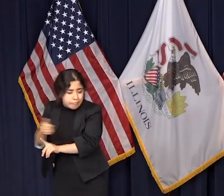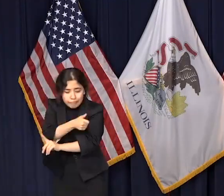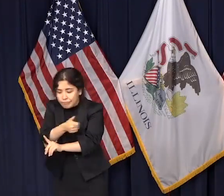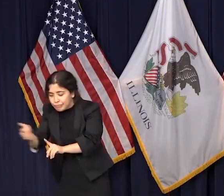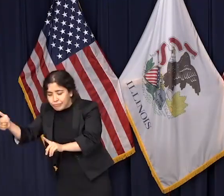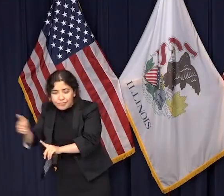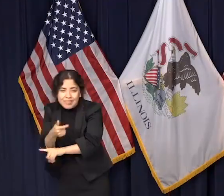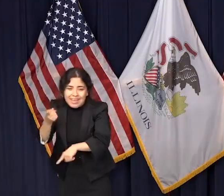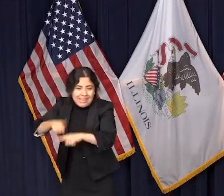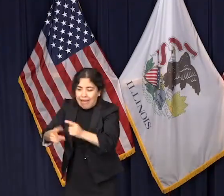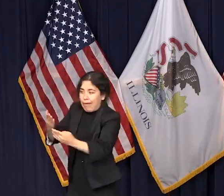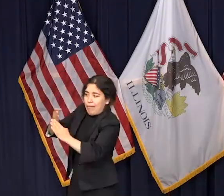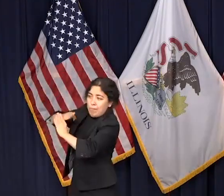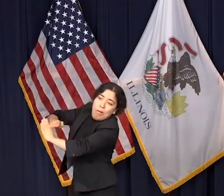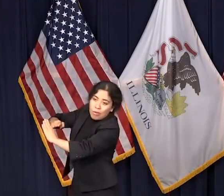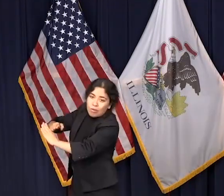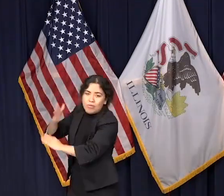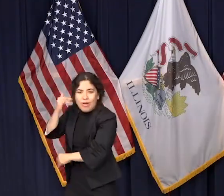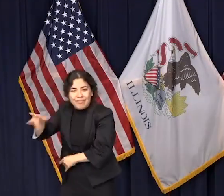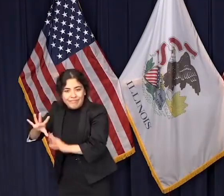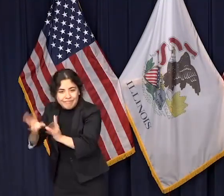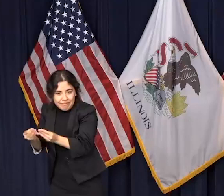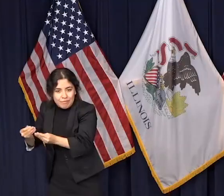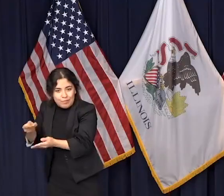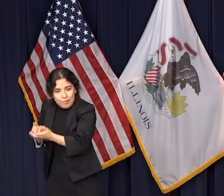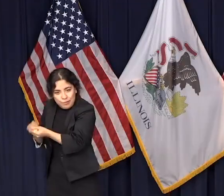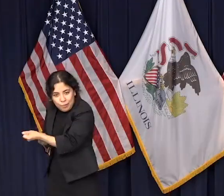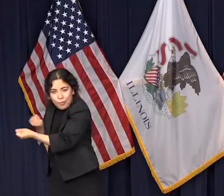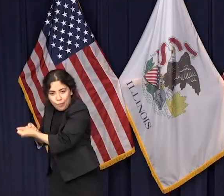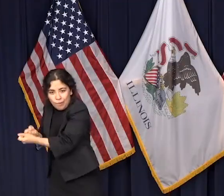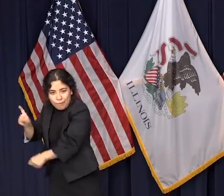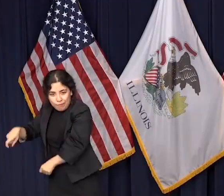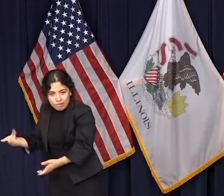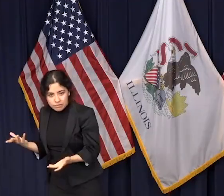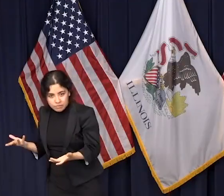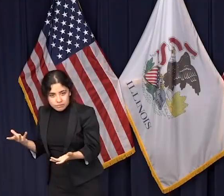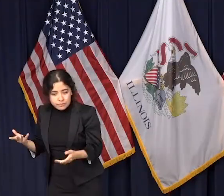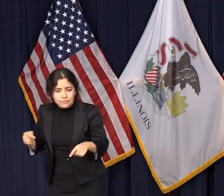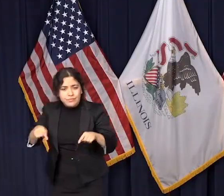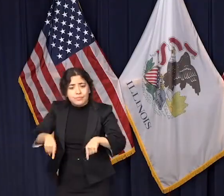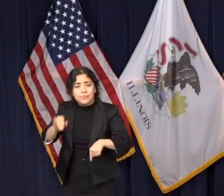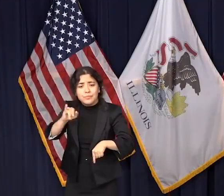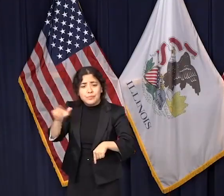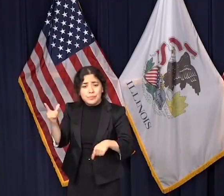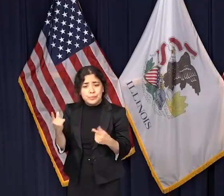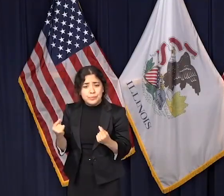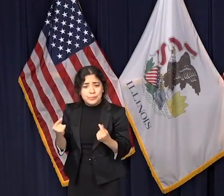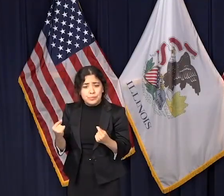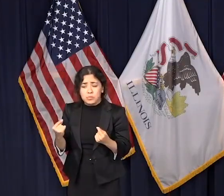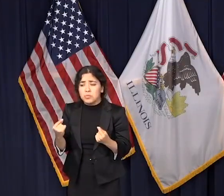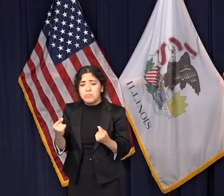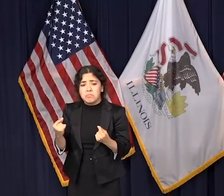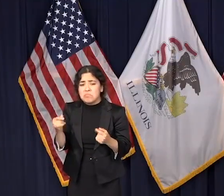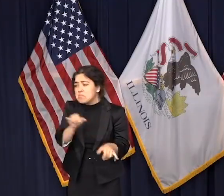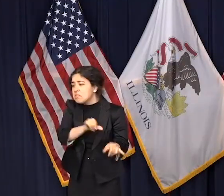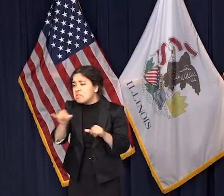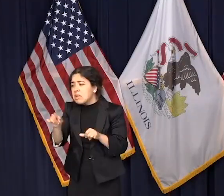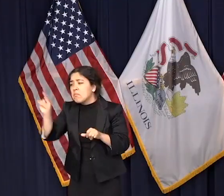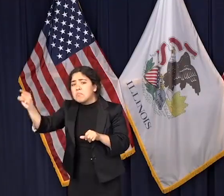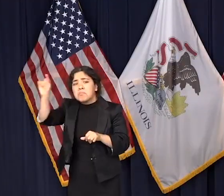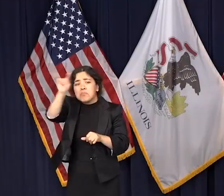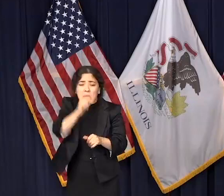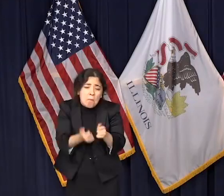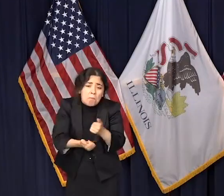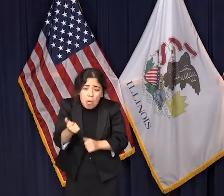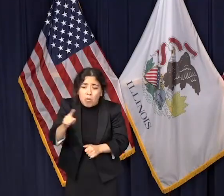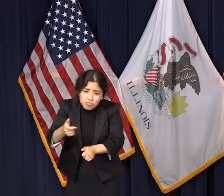of the border. So instead, what we need is for Illinoisans to do, frankly, what most people have been doing, but we just need everybody to